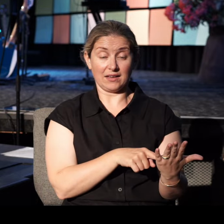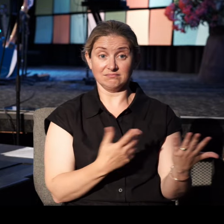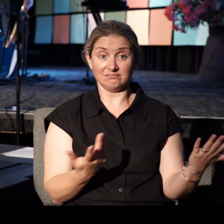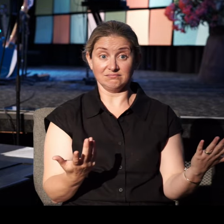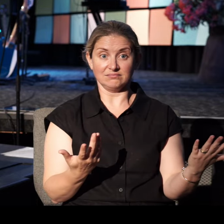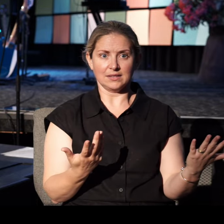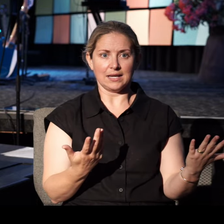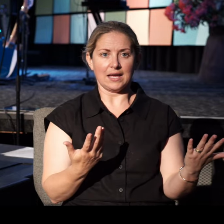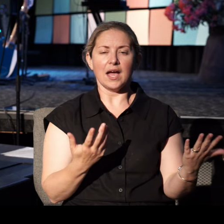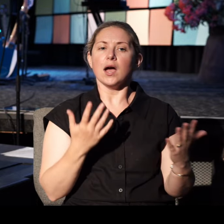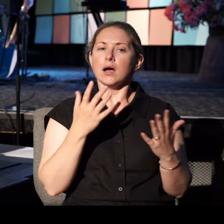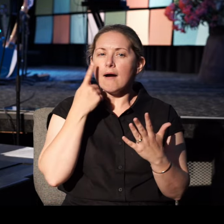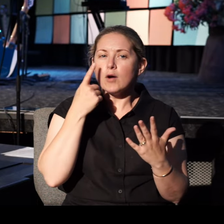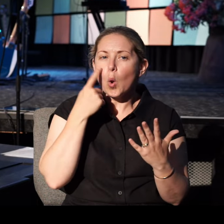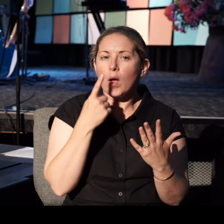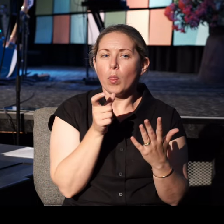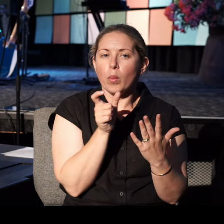sinned in the past.